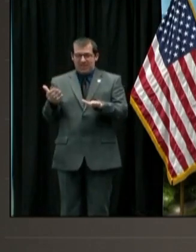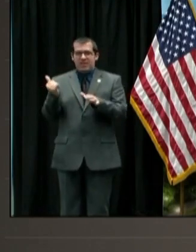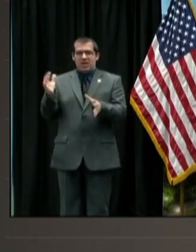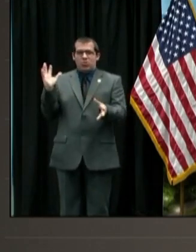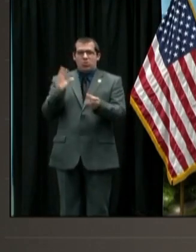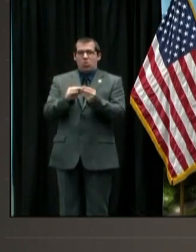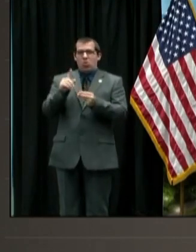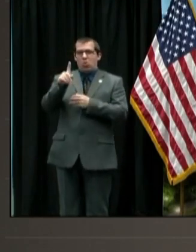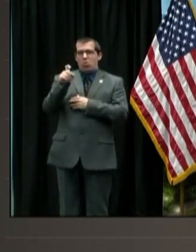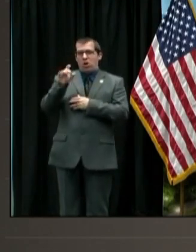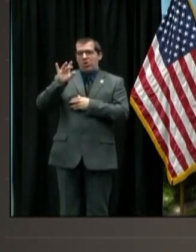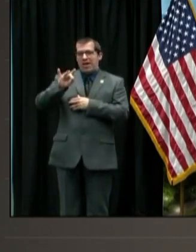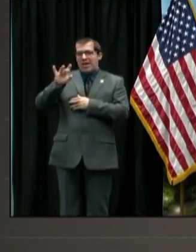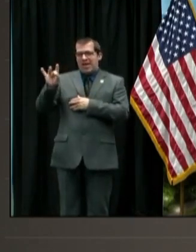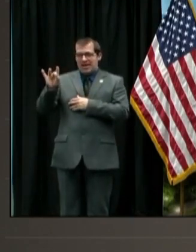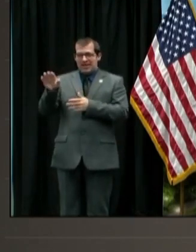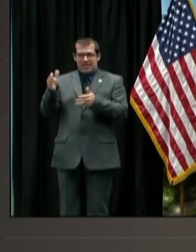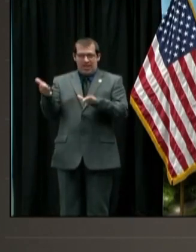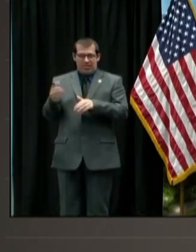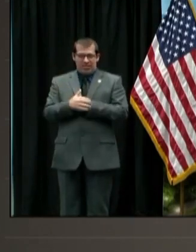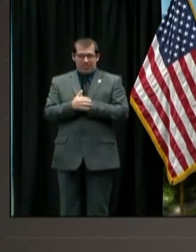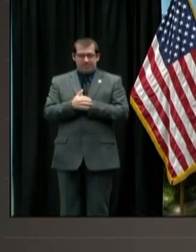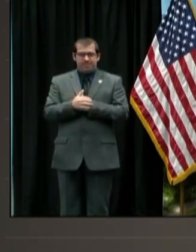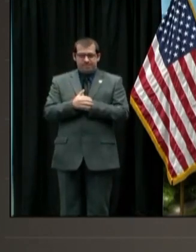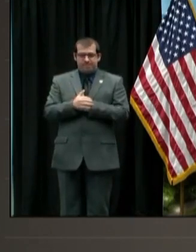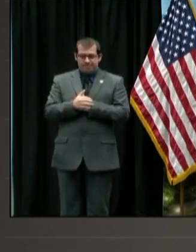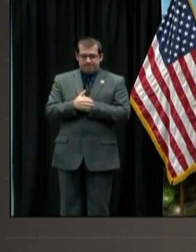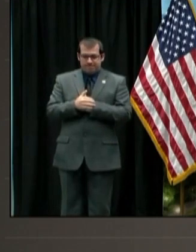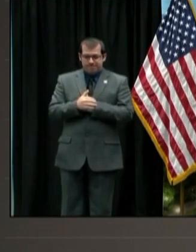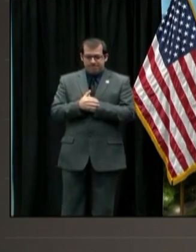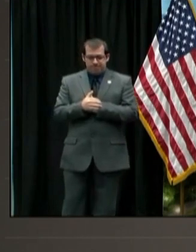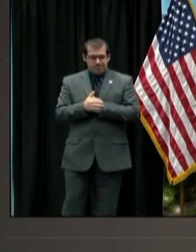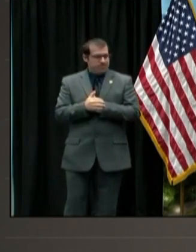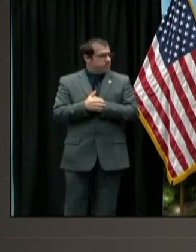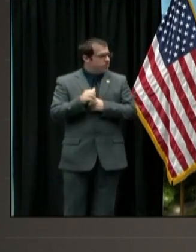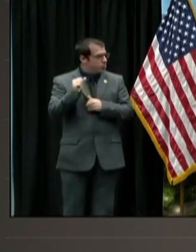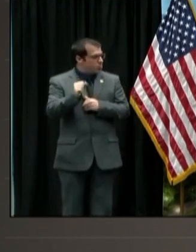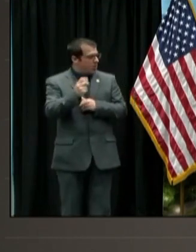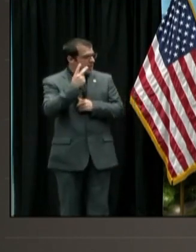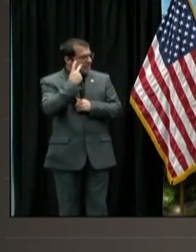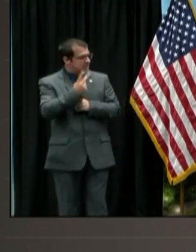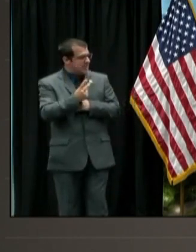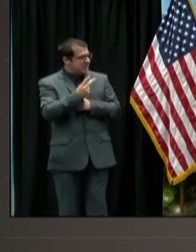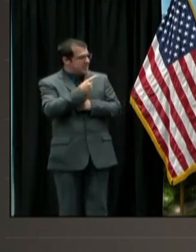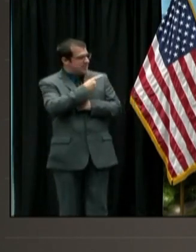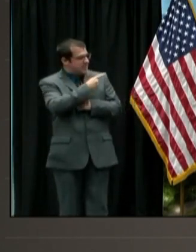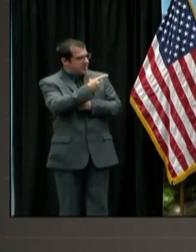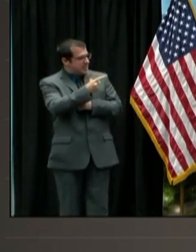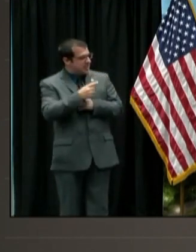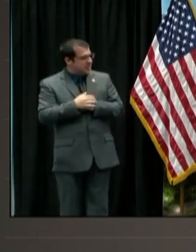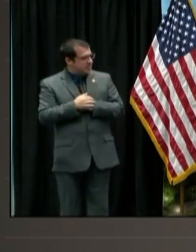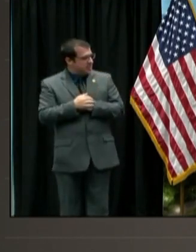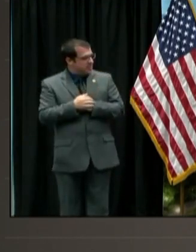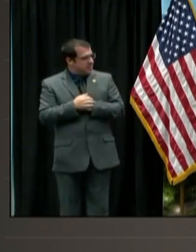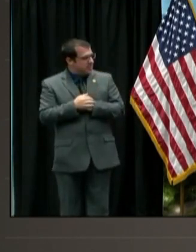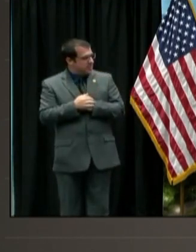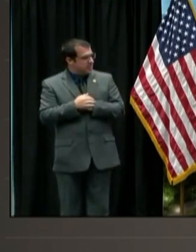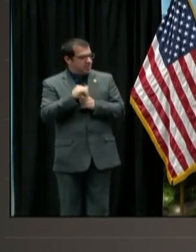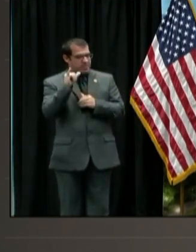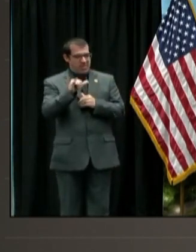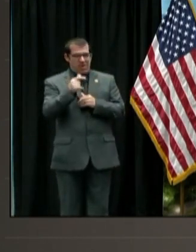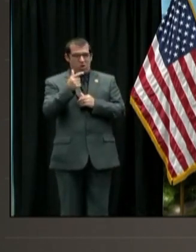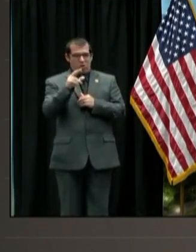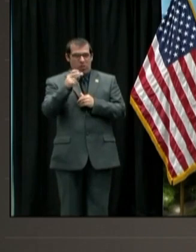to 188. We have, and so you can see, of course, again on the